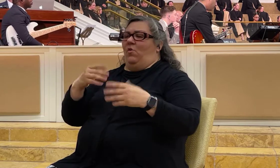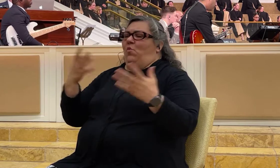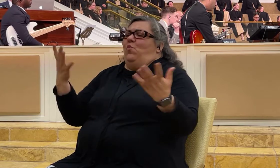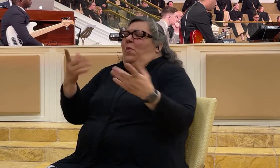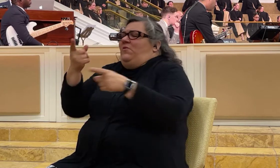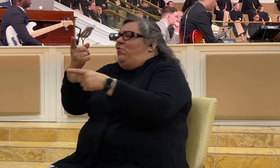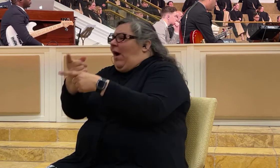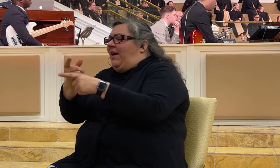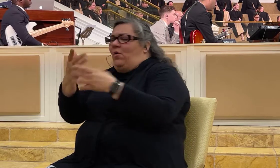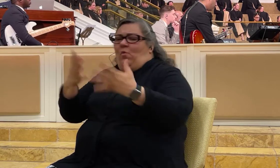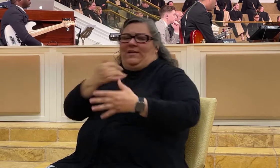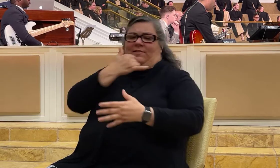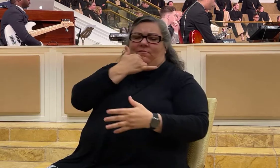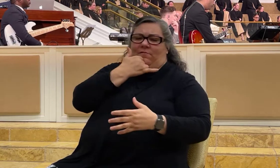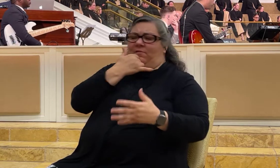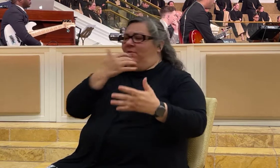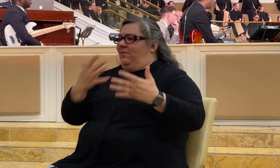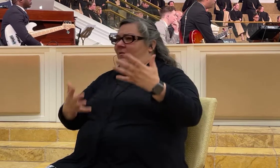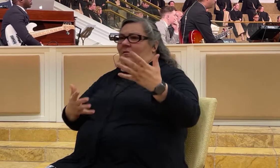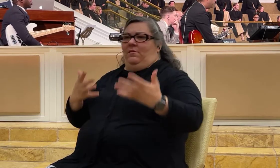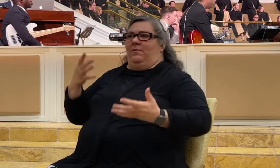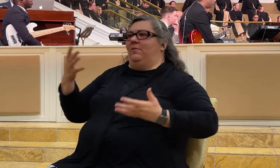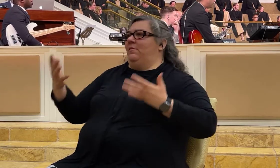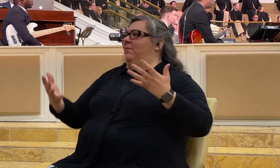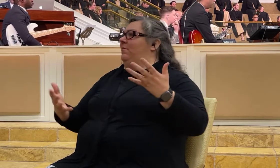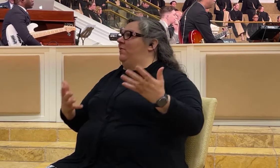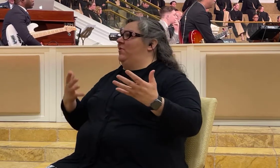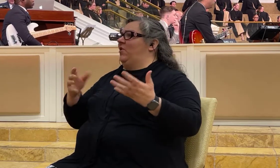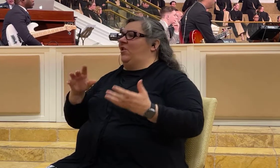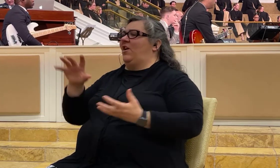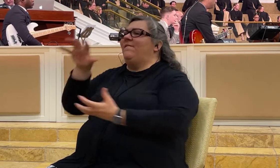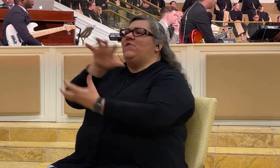is, and that it has grown